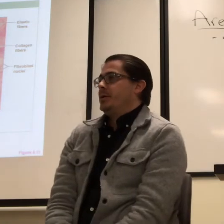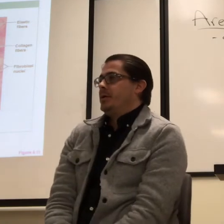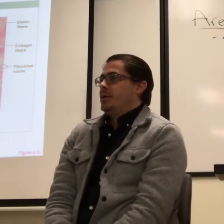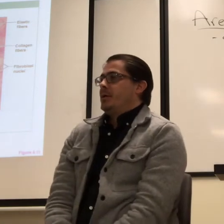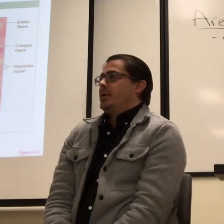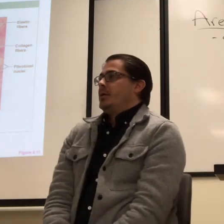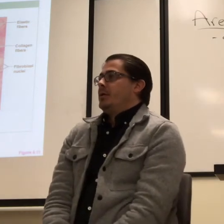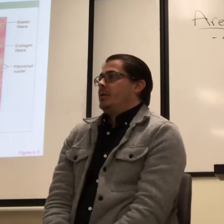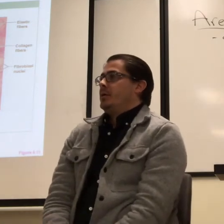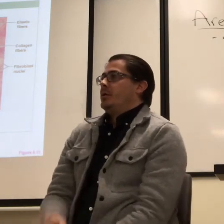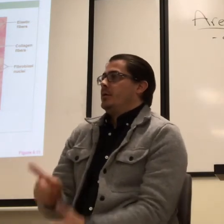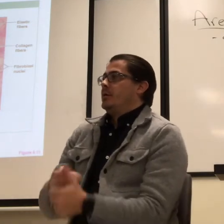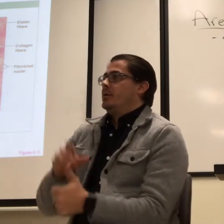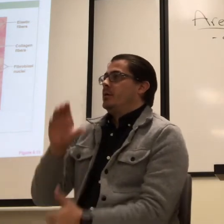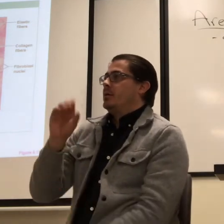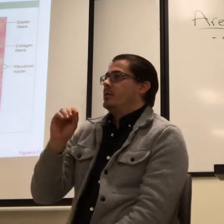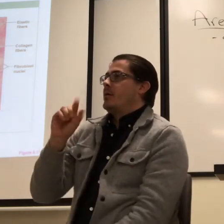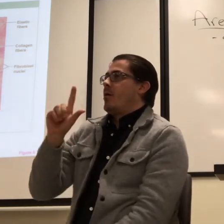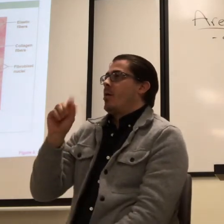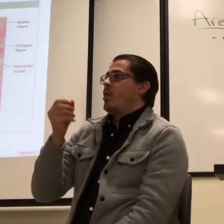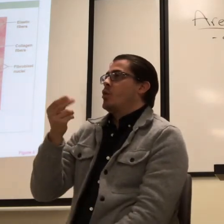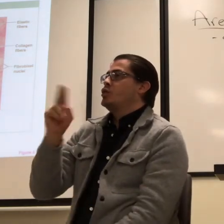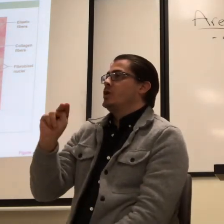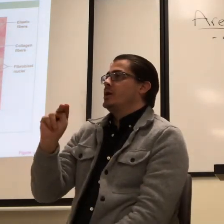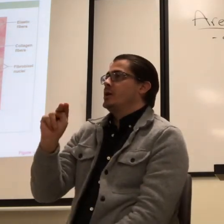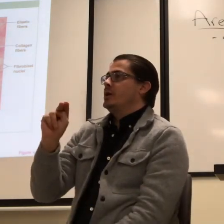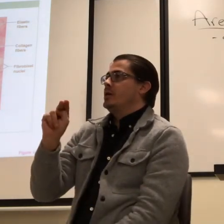So note the collagen fibers.